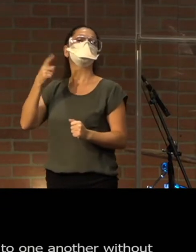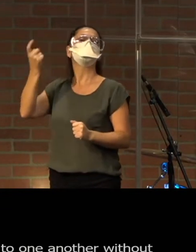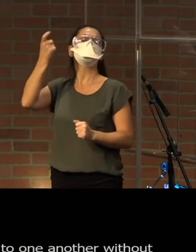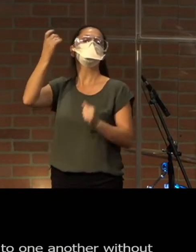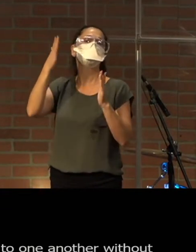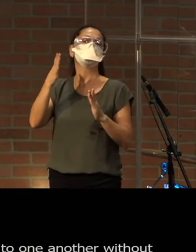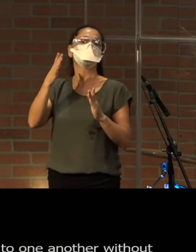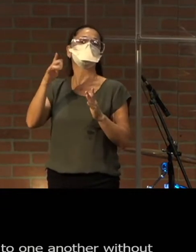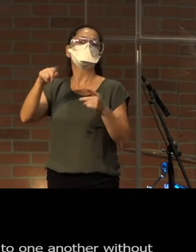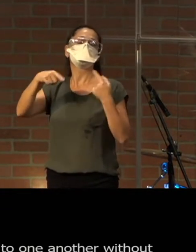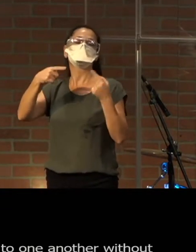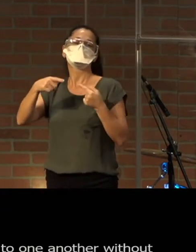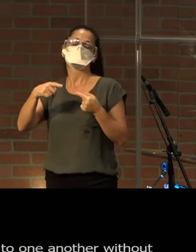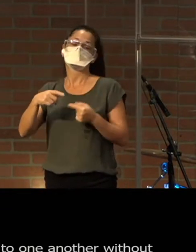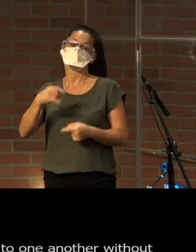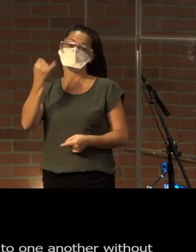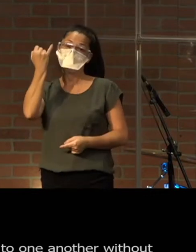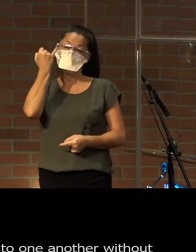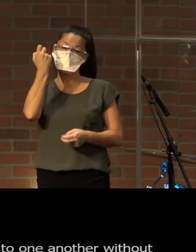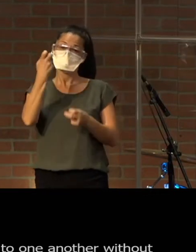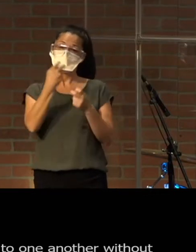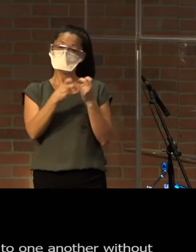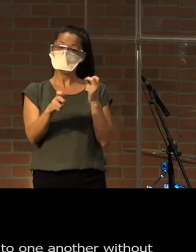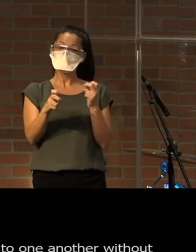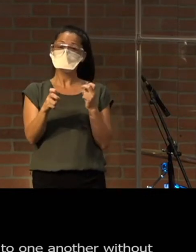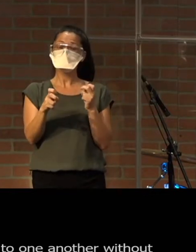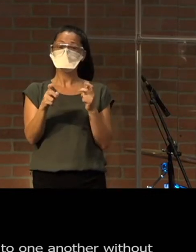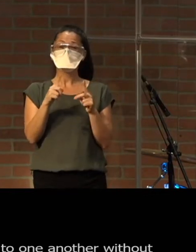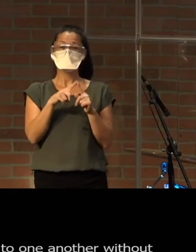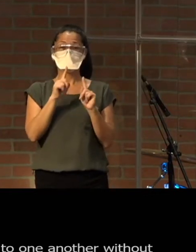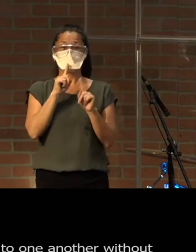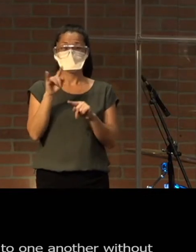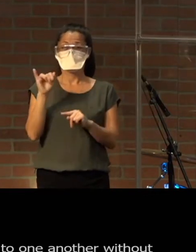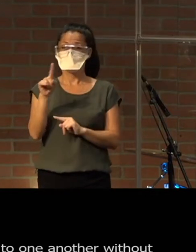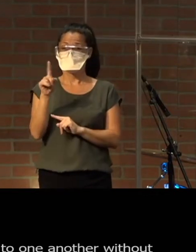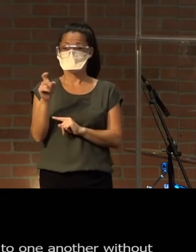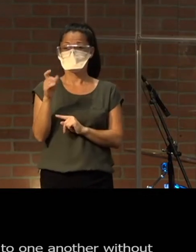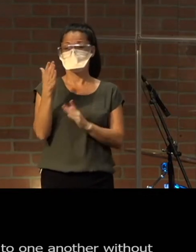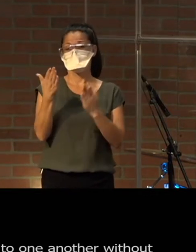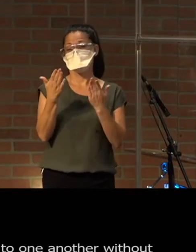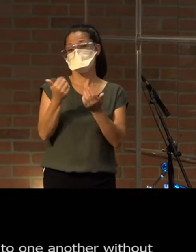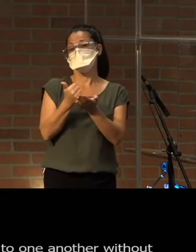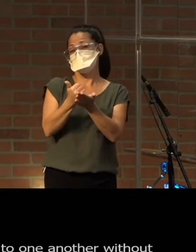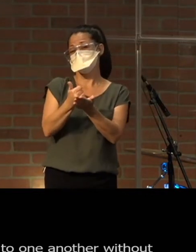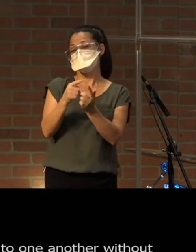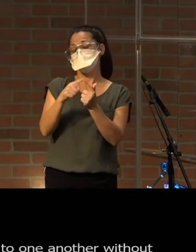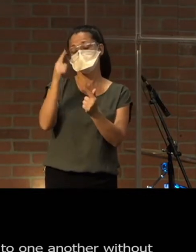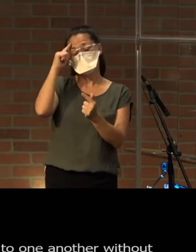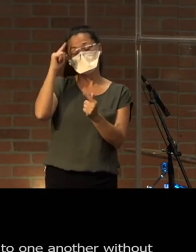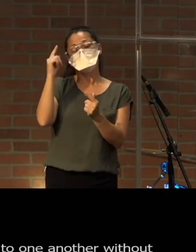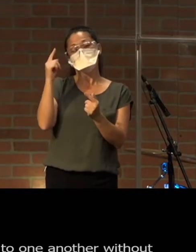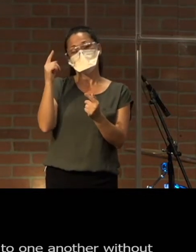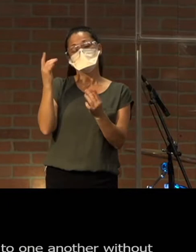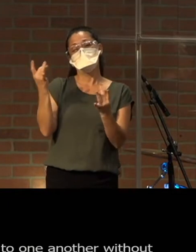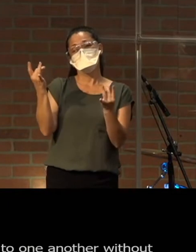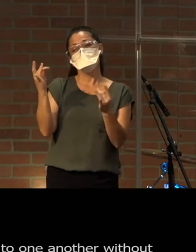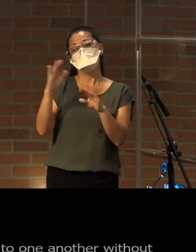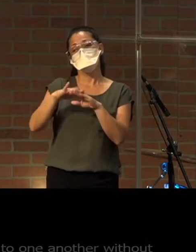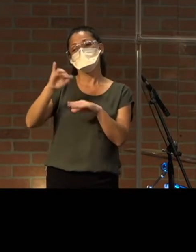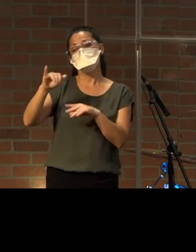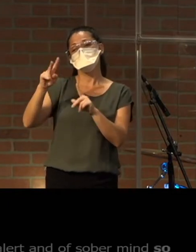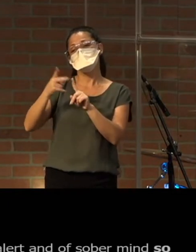answer, it might be a good idea to meditate on the second half of verse 7, which reads,